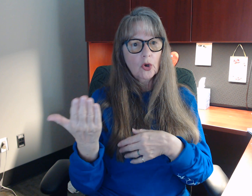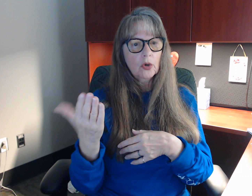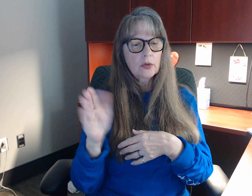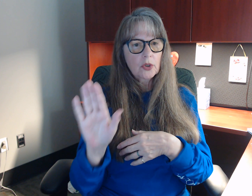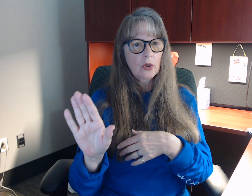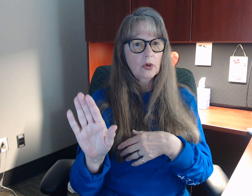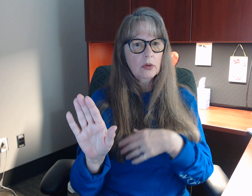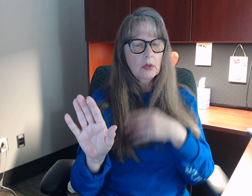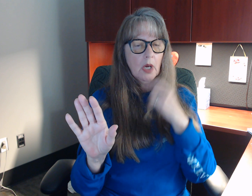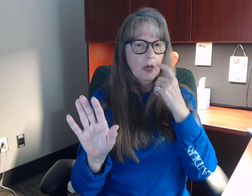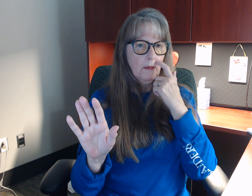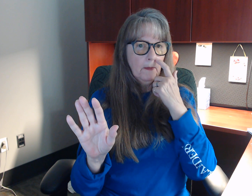to her